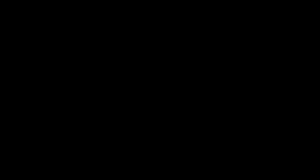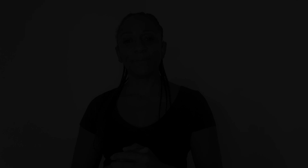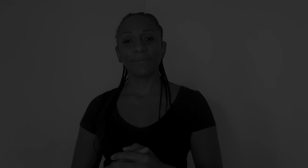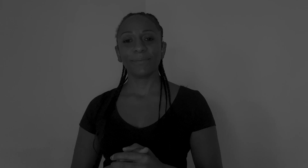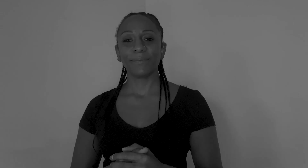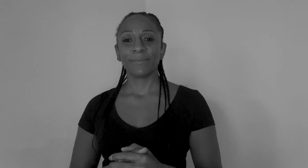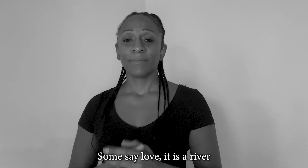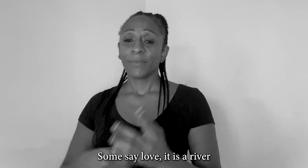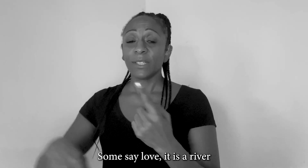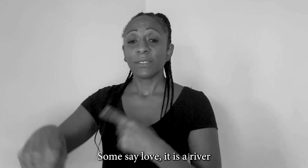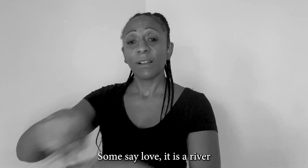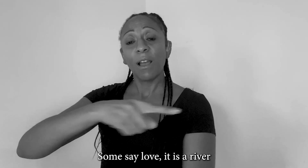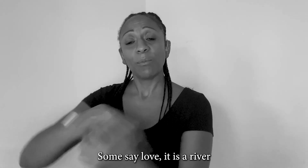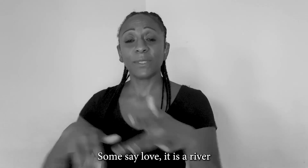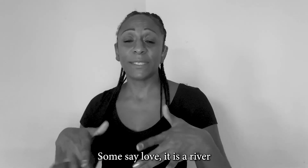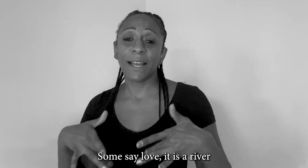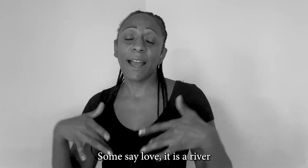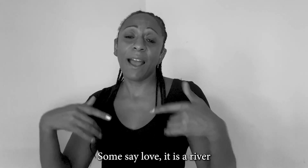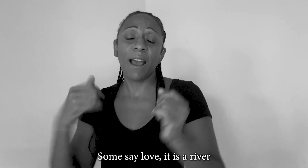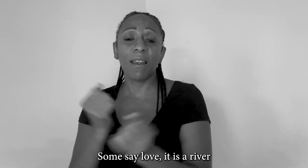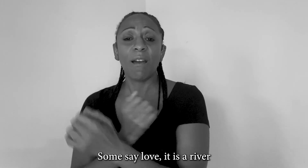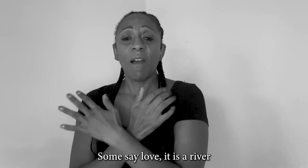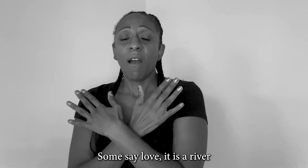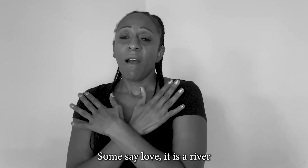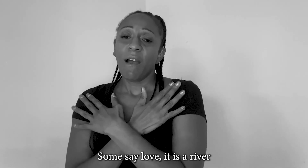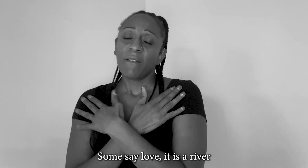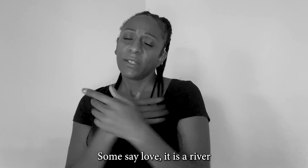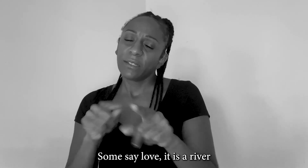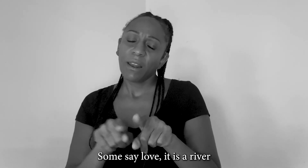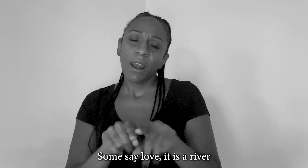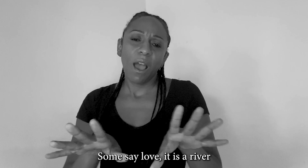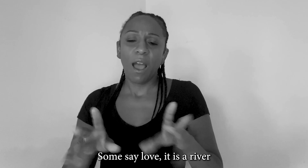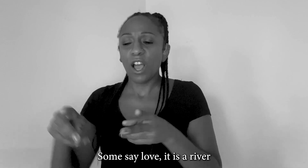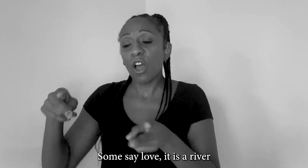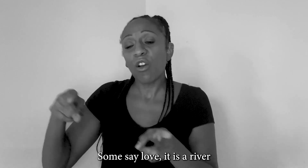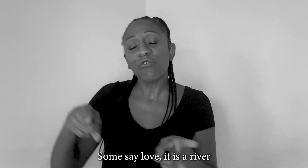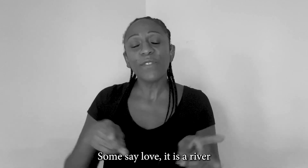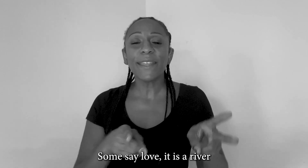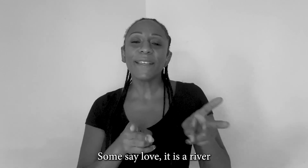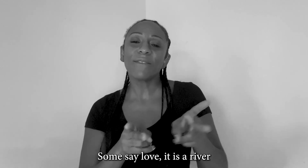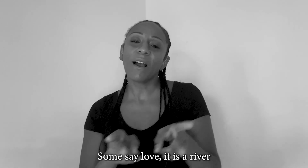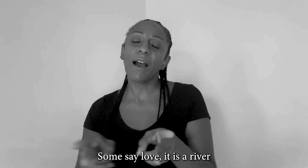Some say love, it is a river